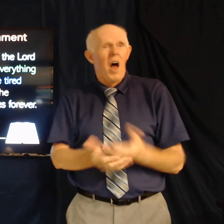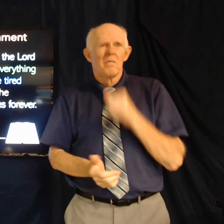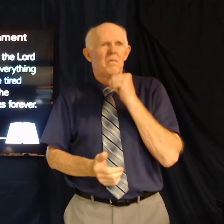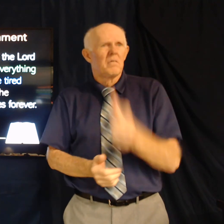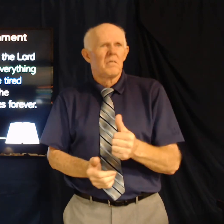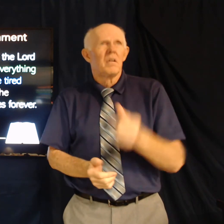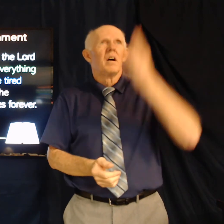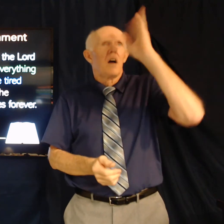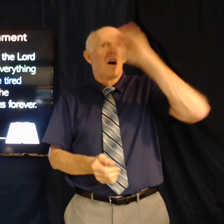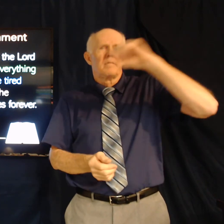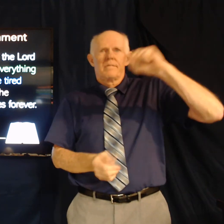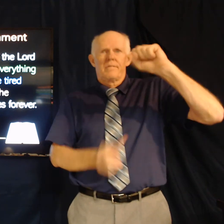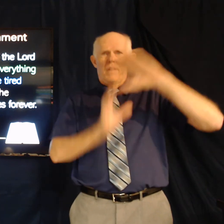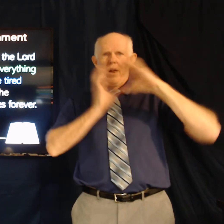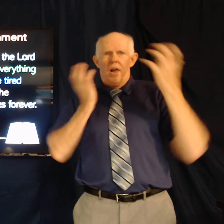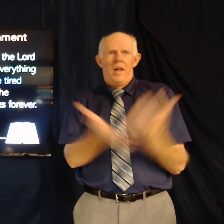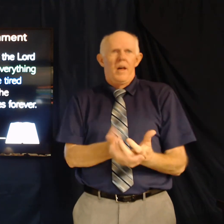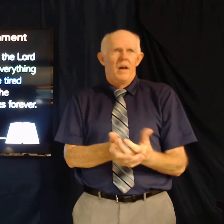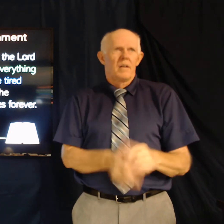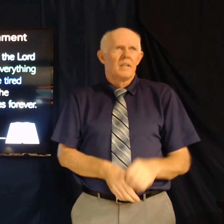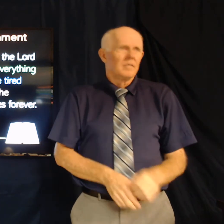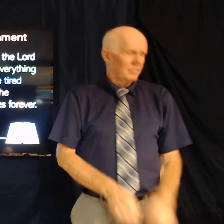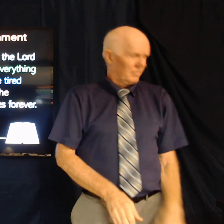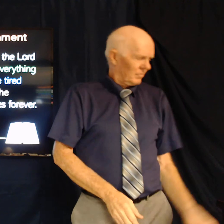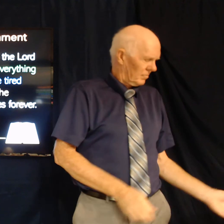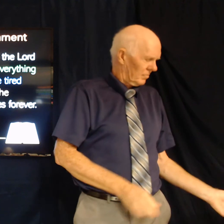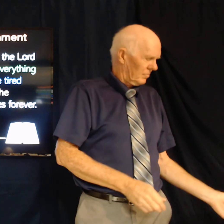All over the world are not the same. Yes, all over the world.